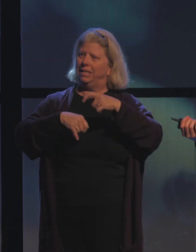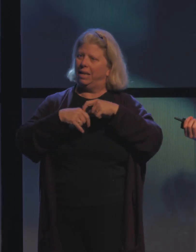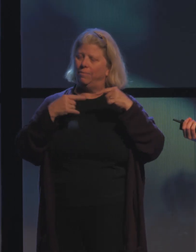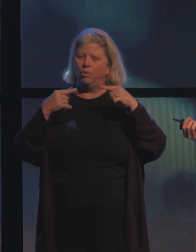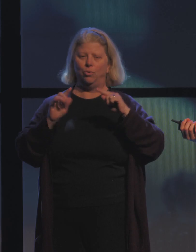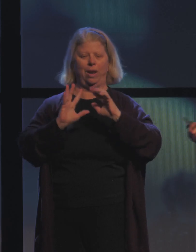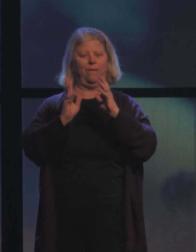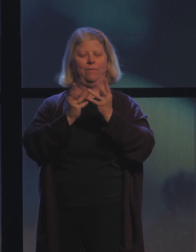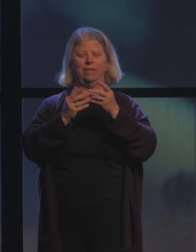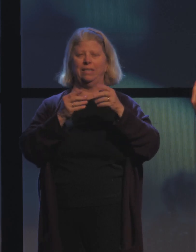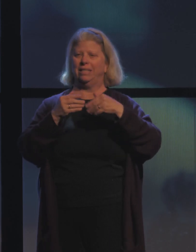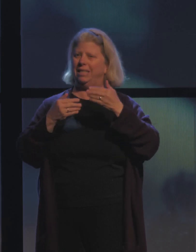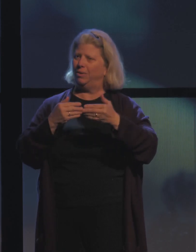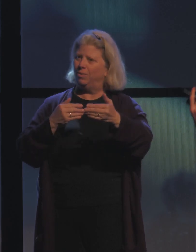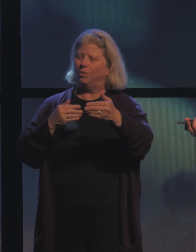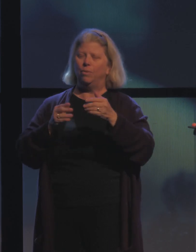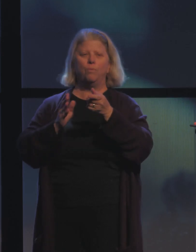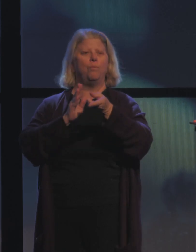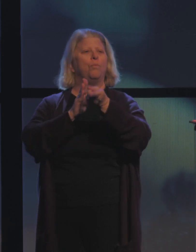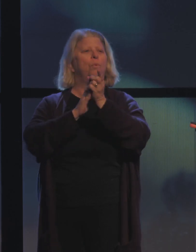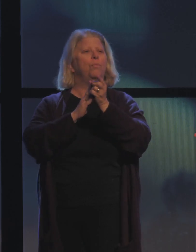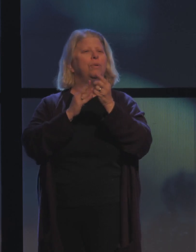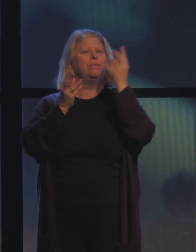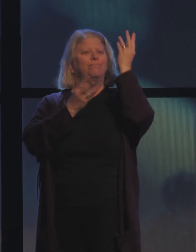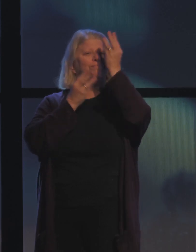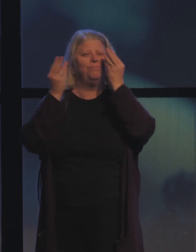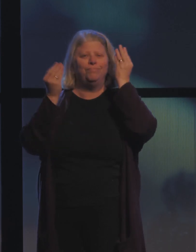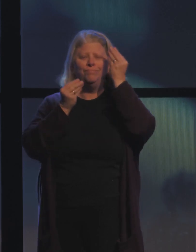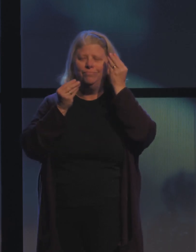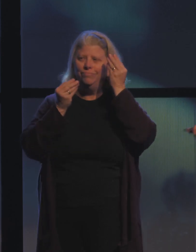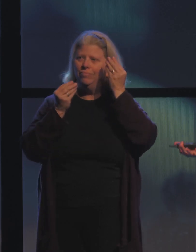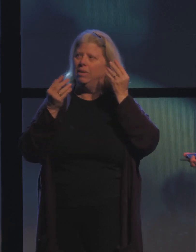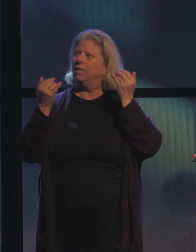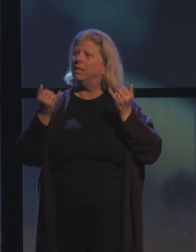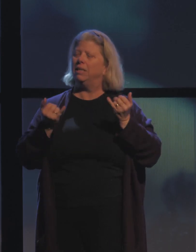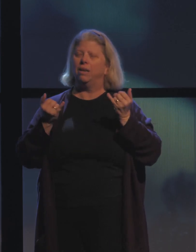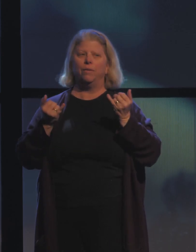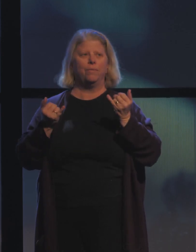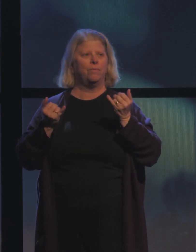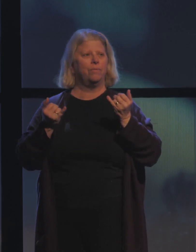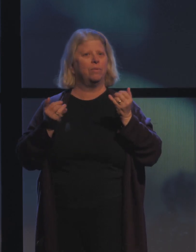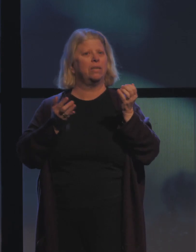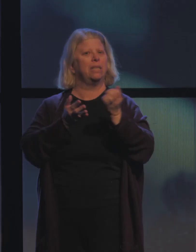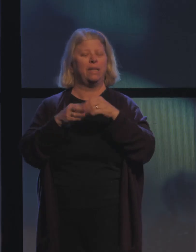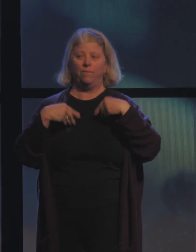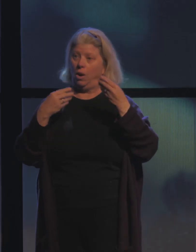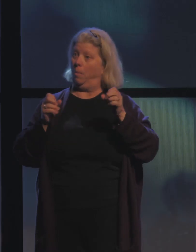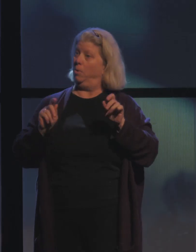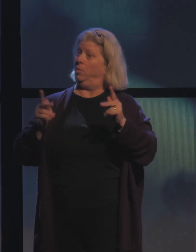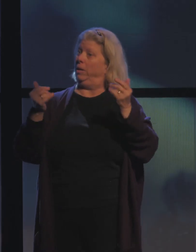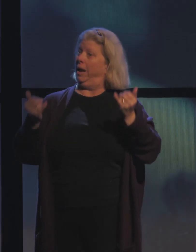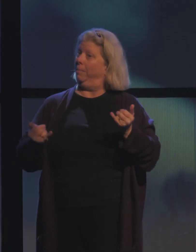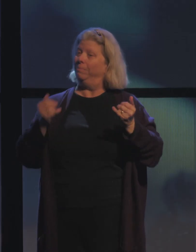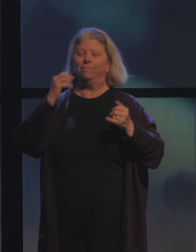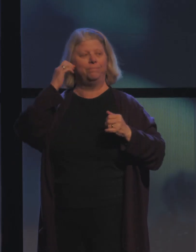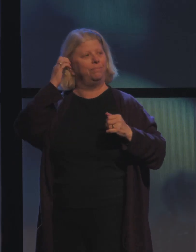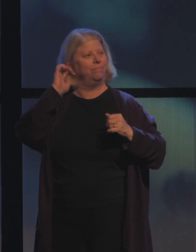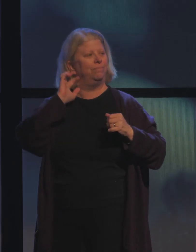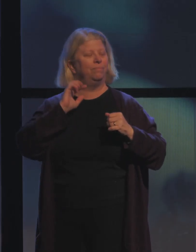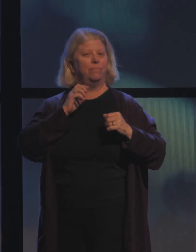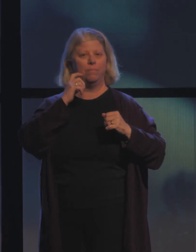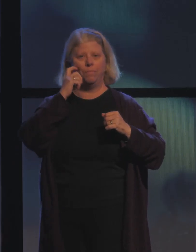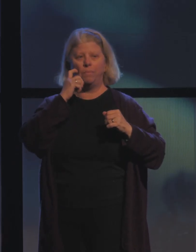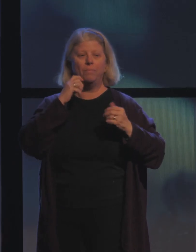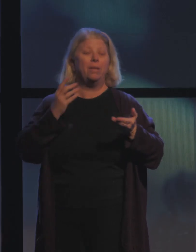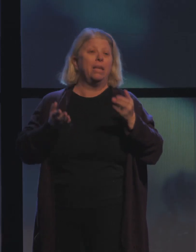this Advent series, which is kind of a moment to reflect. And so we're going to give you an opportunity for that right now.